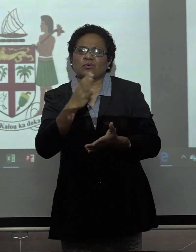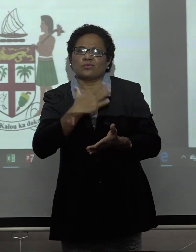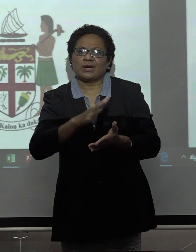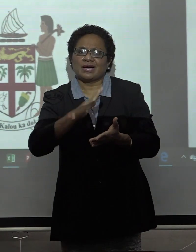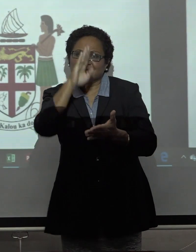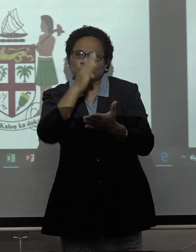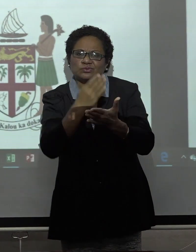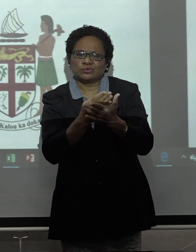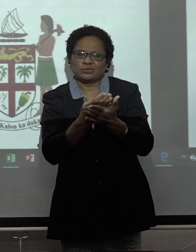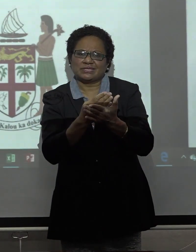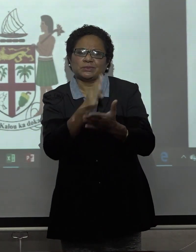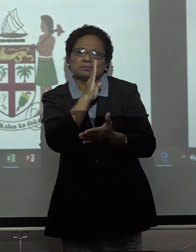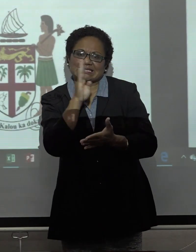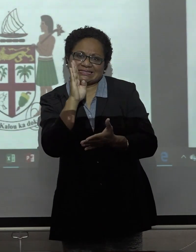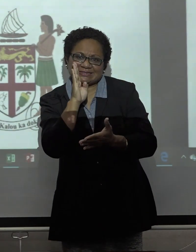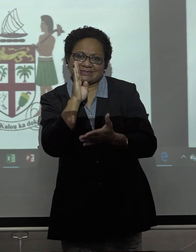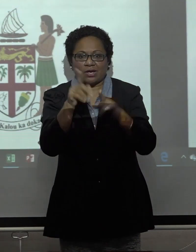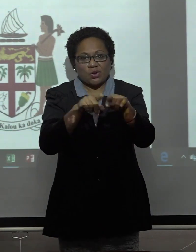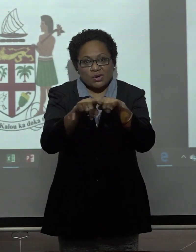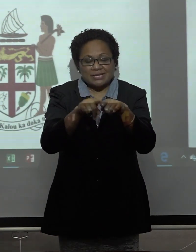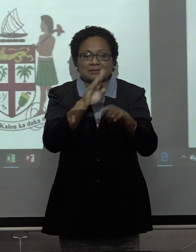students to be disadvantaged.